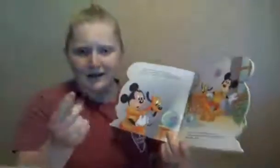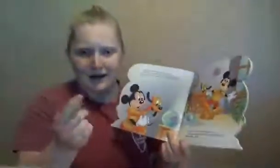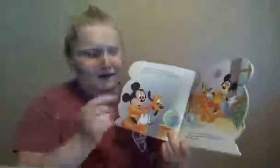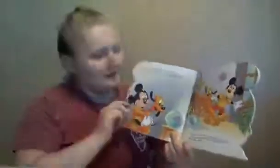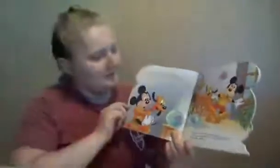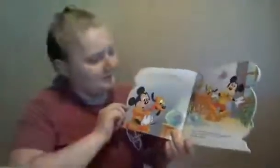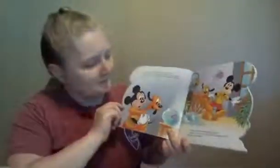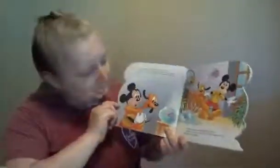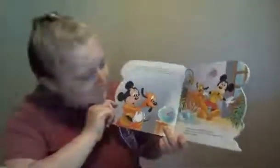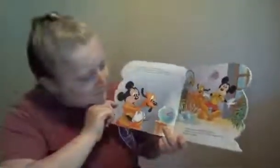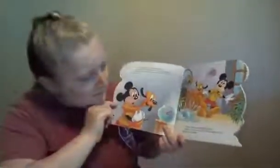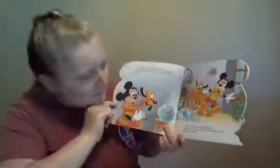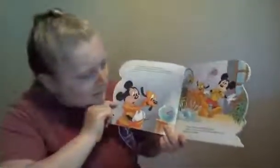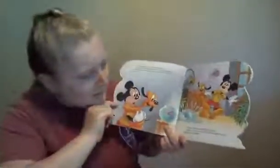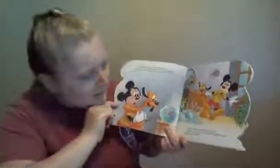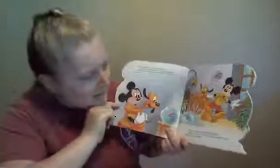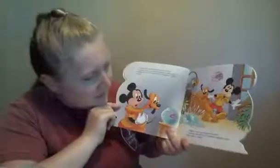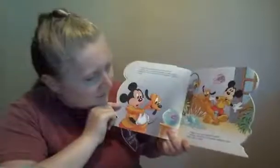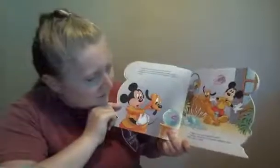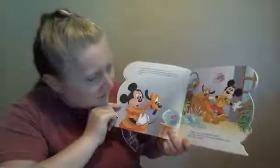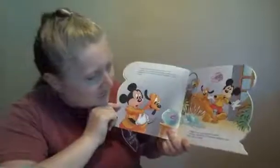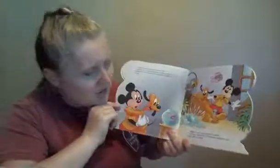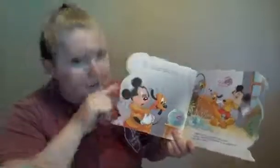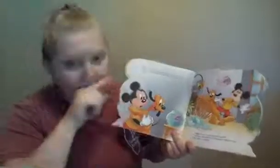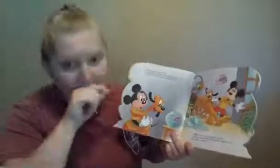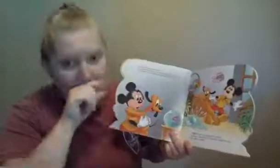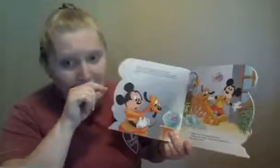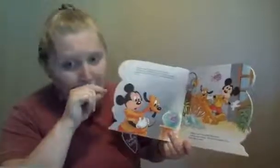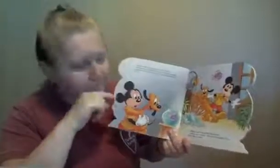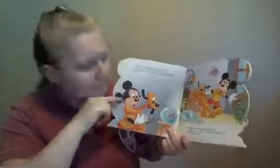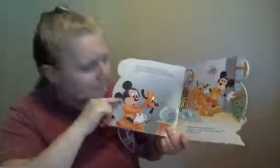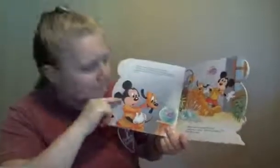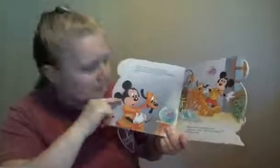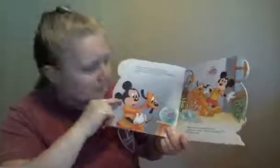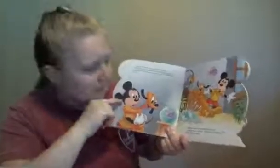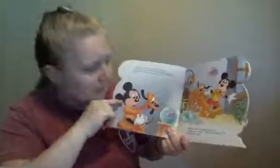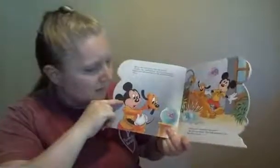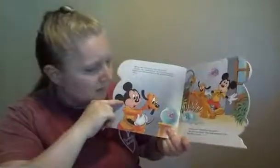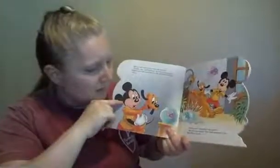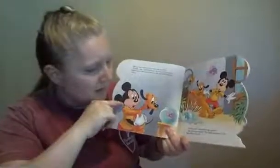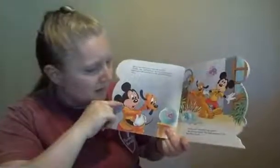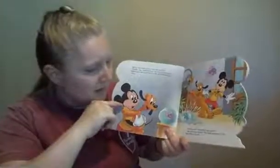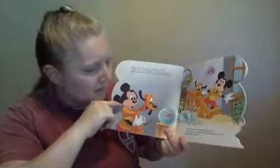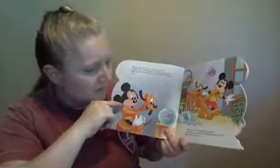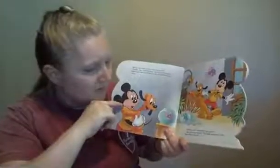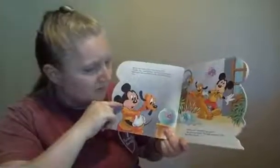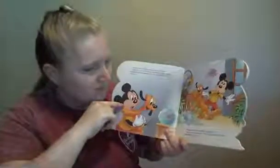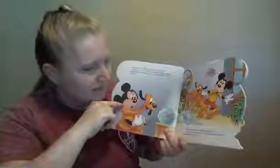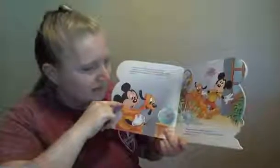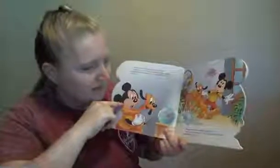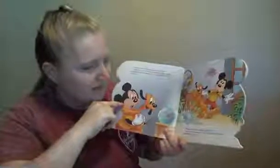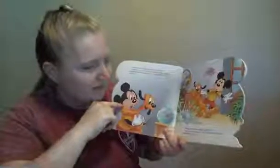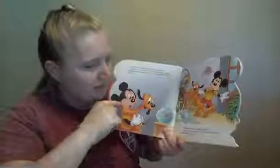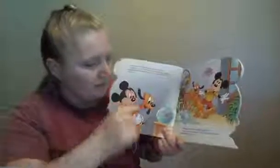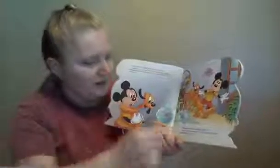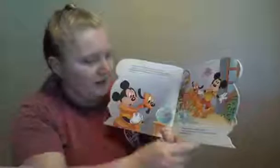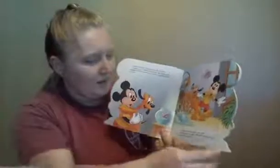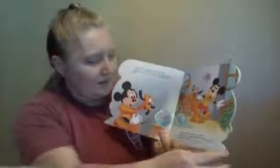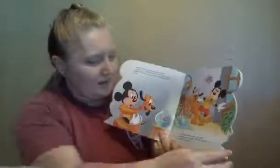dog. Watch out, screeched the parrot. But he was too late. The bowl tumbled to